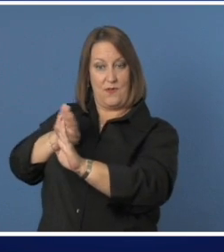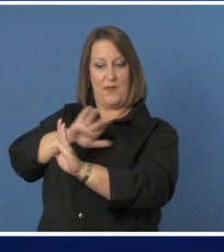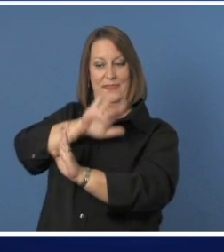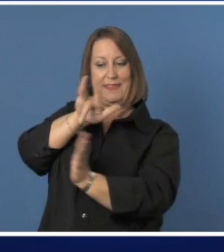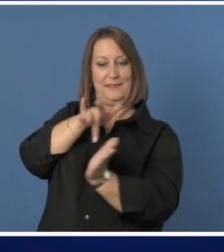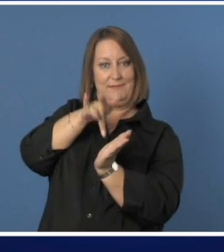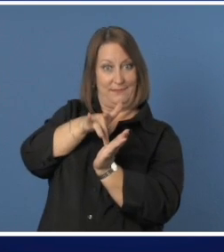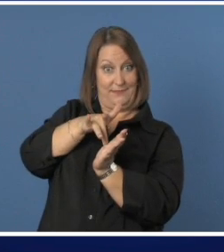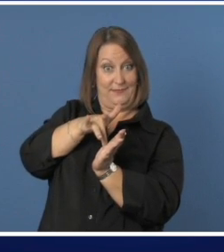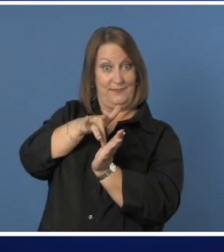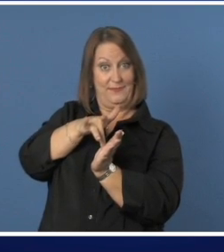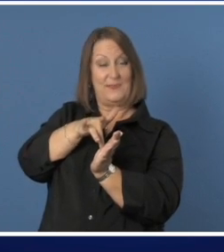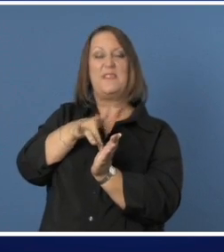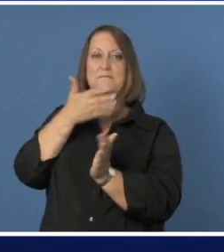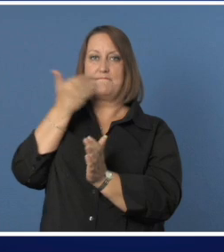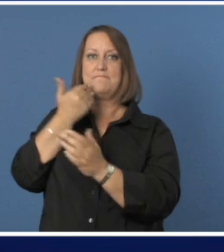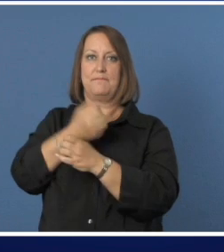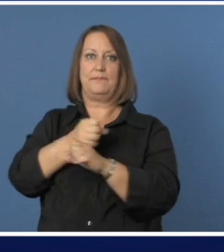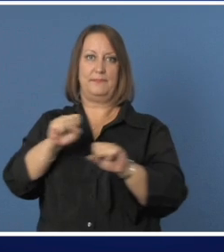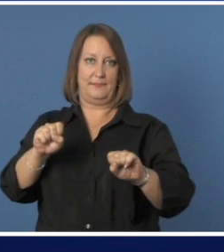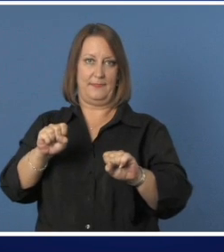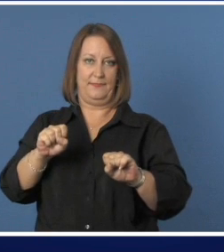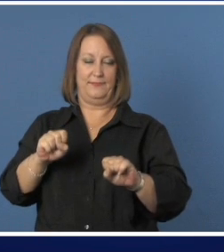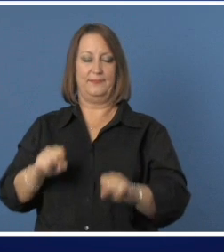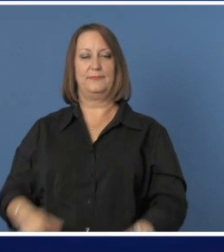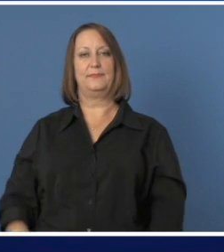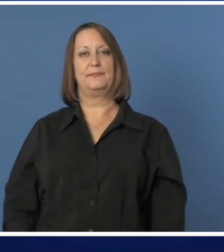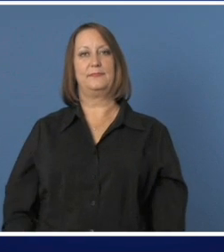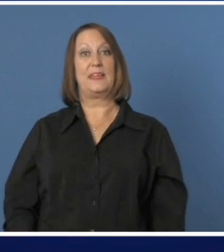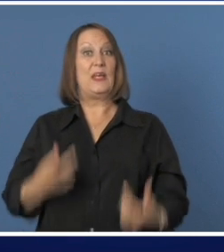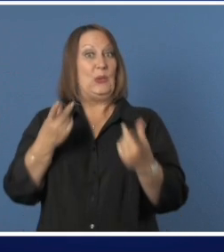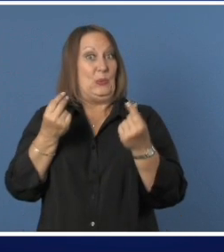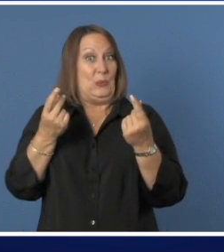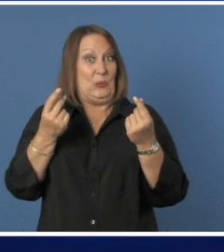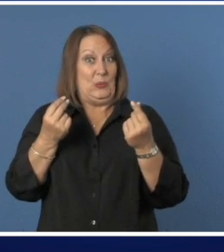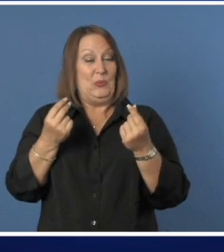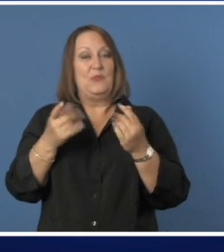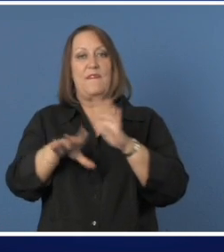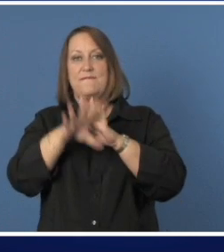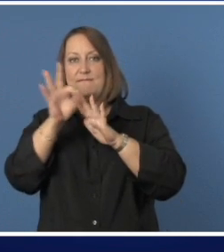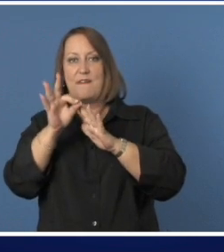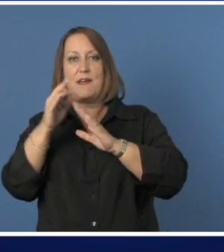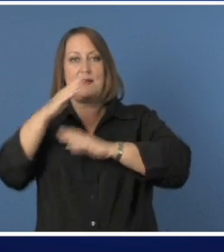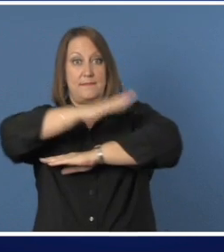put as many walls as possible between you and the outside